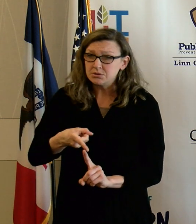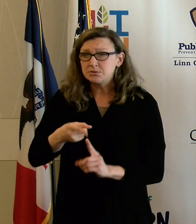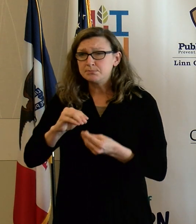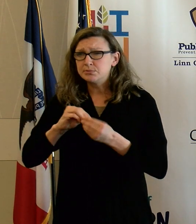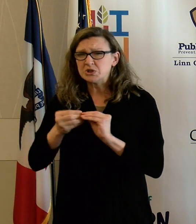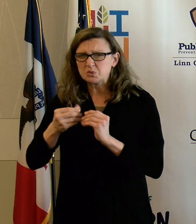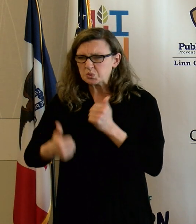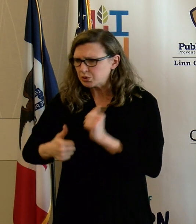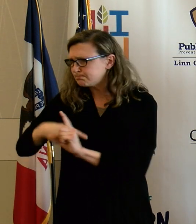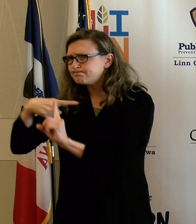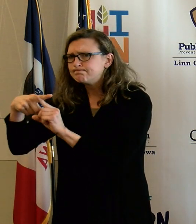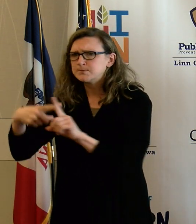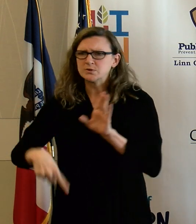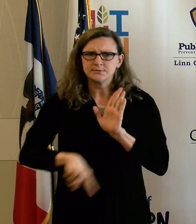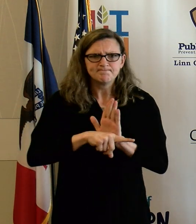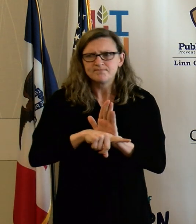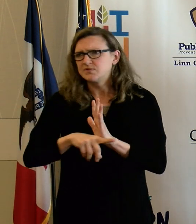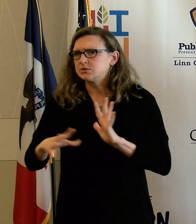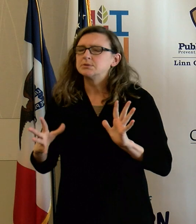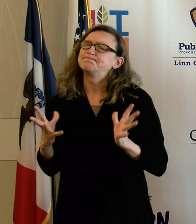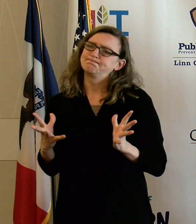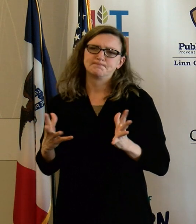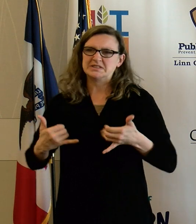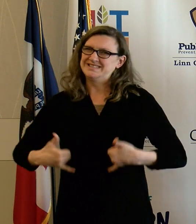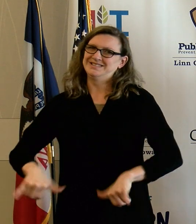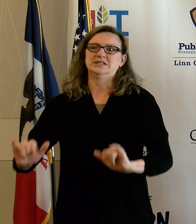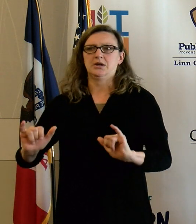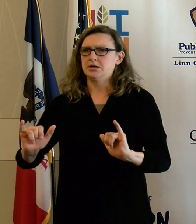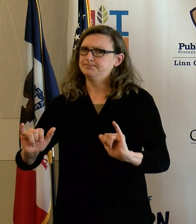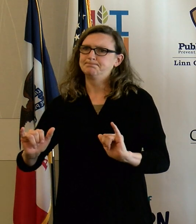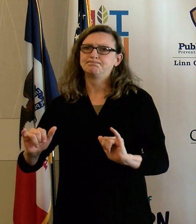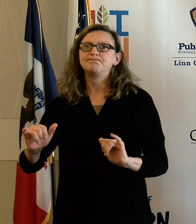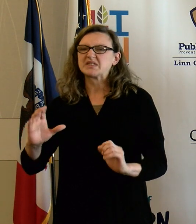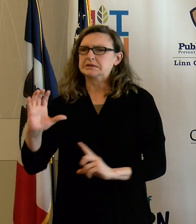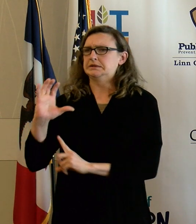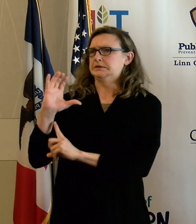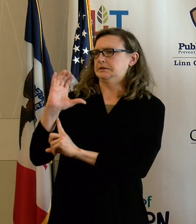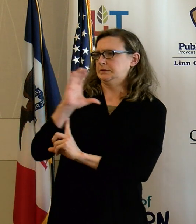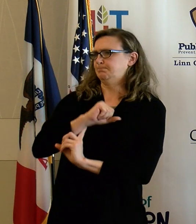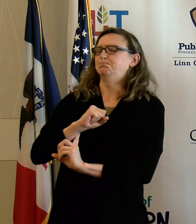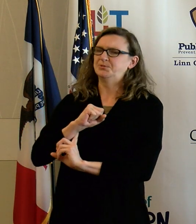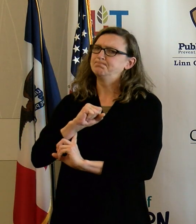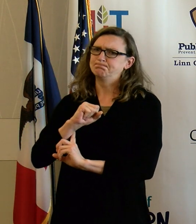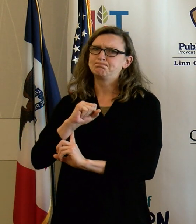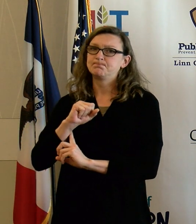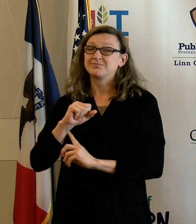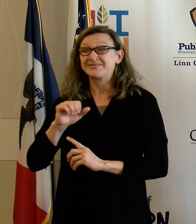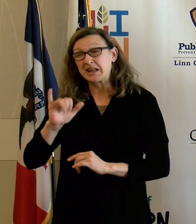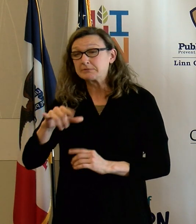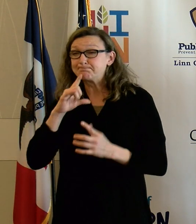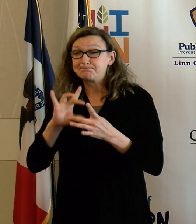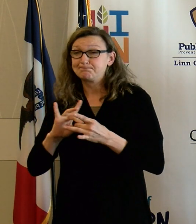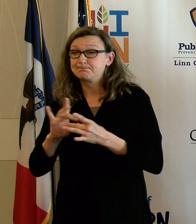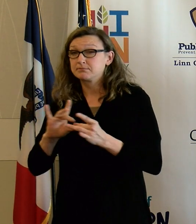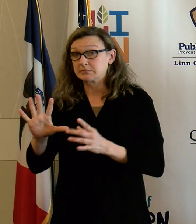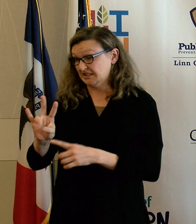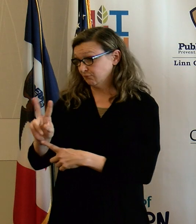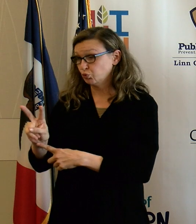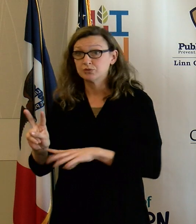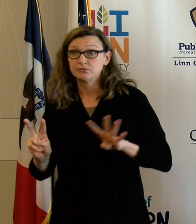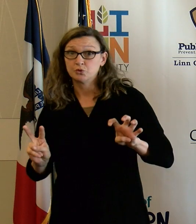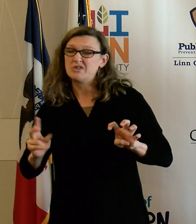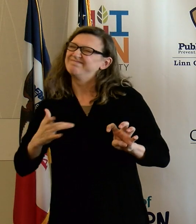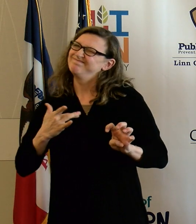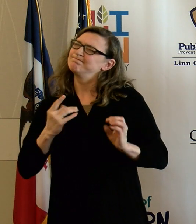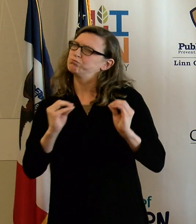are infected, we can assume that the number is high and will continue to grow. But that is where our assumptions